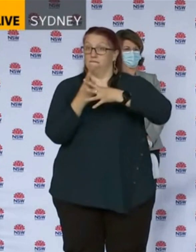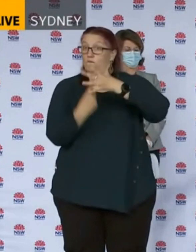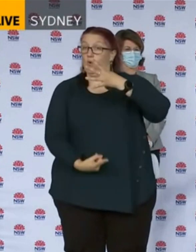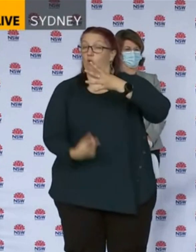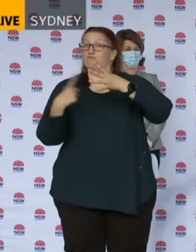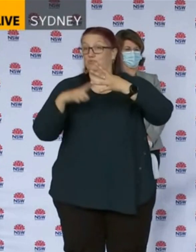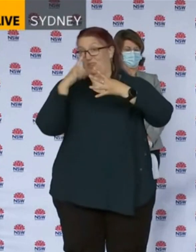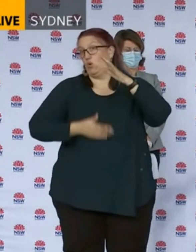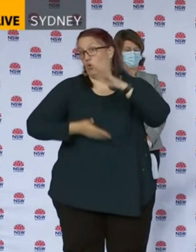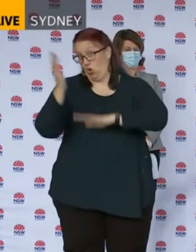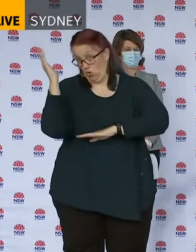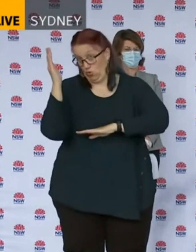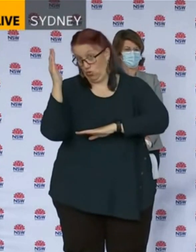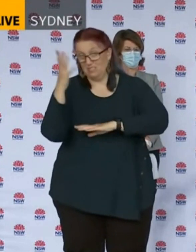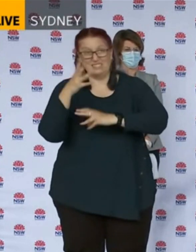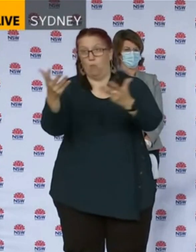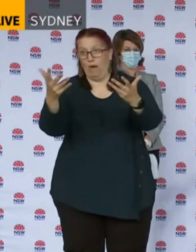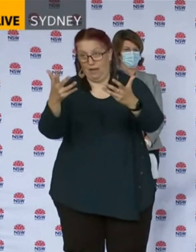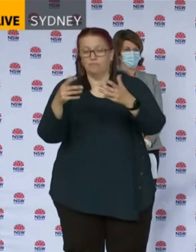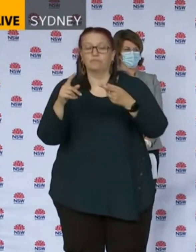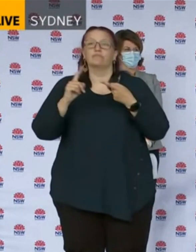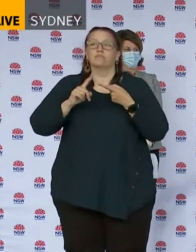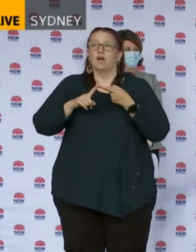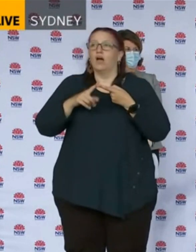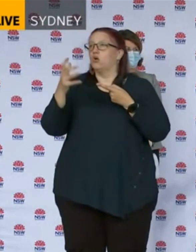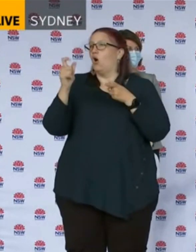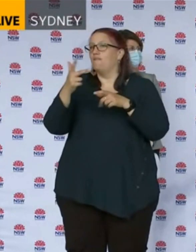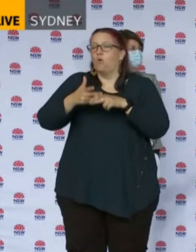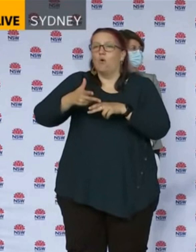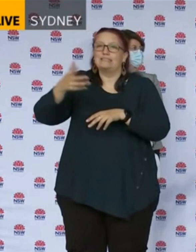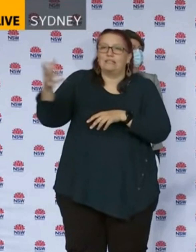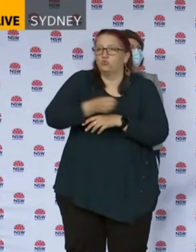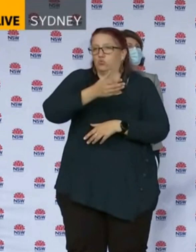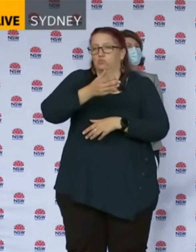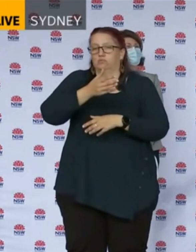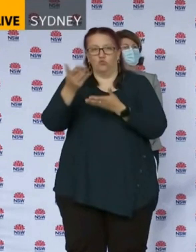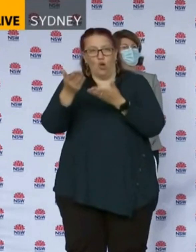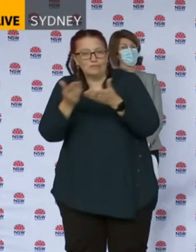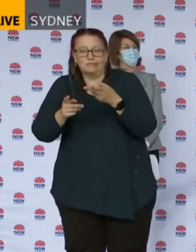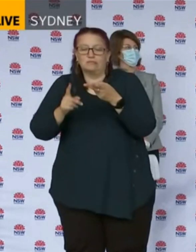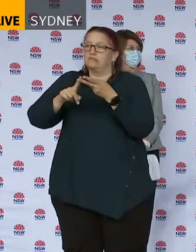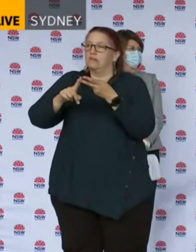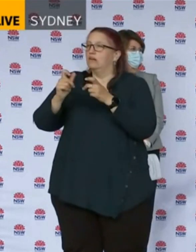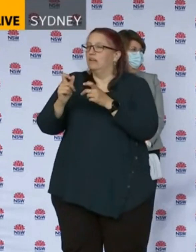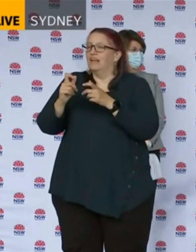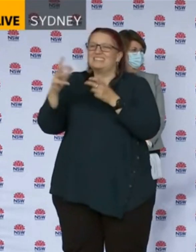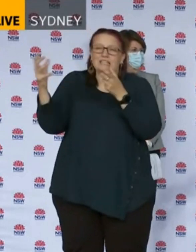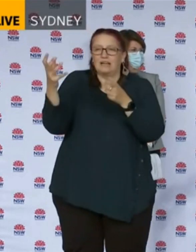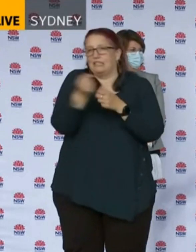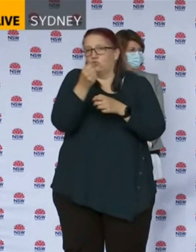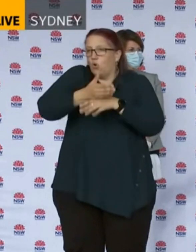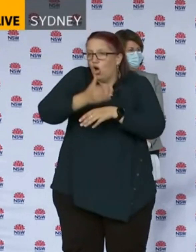and the third is obviously medical care. For the general community, there are no requirements. If you're in